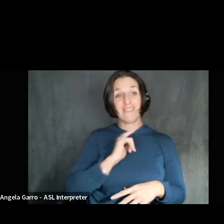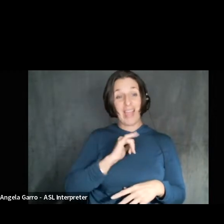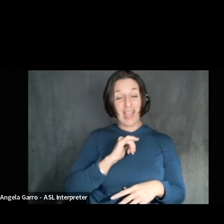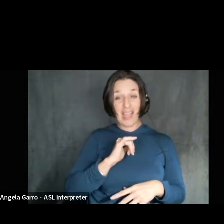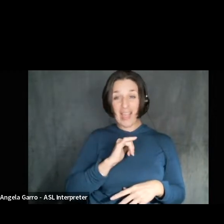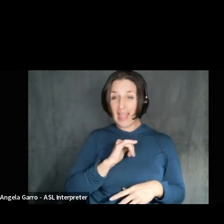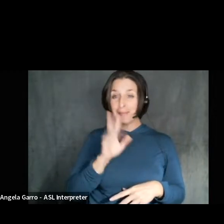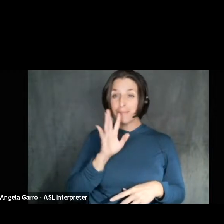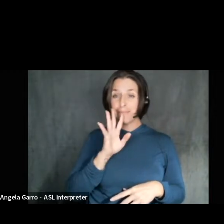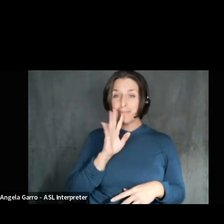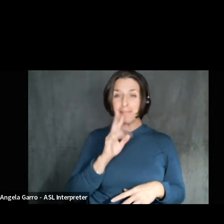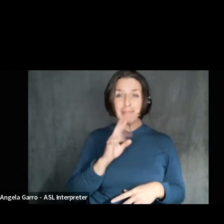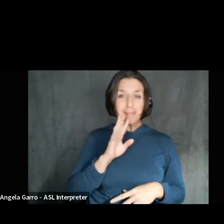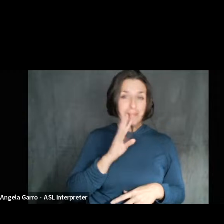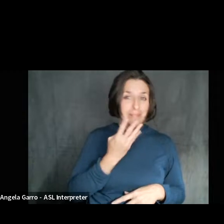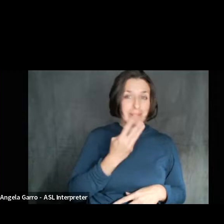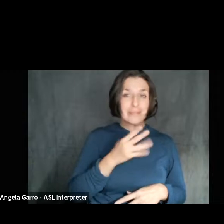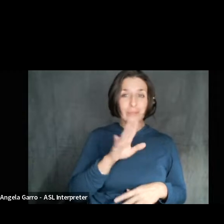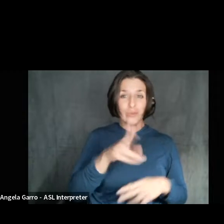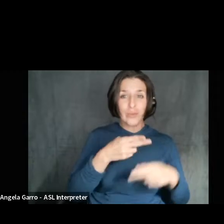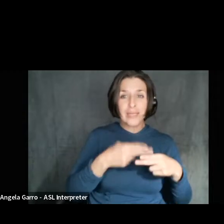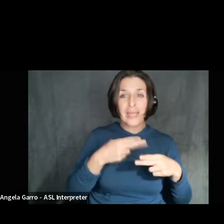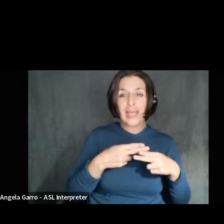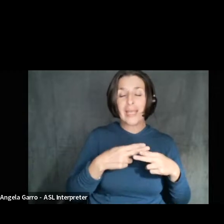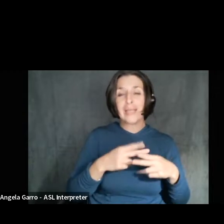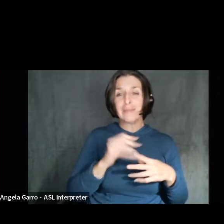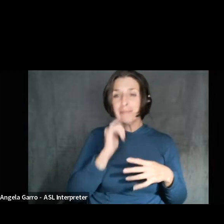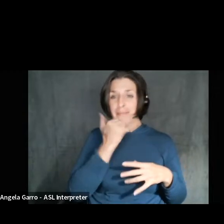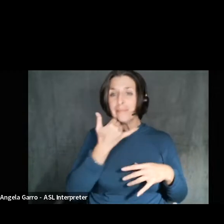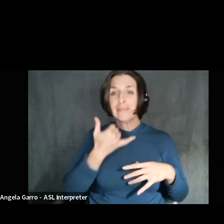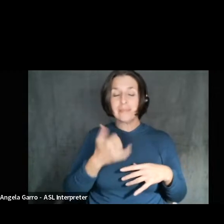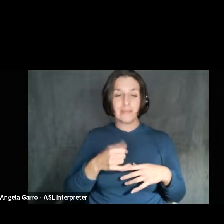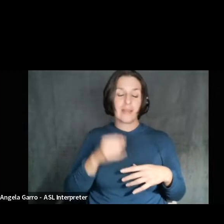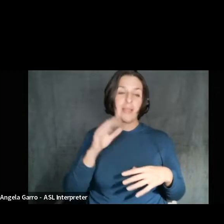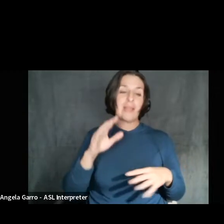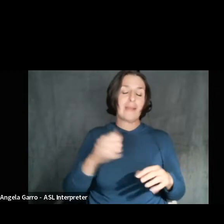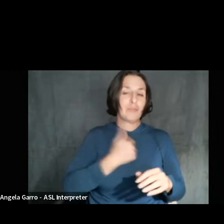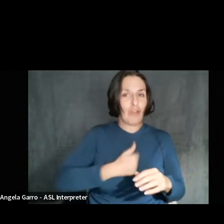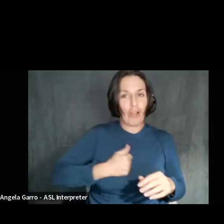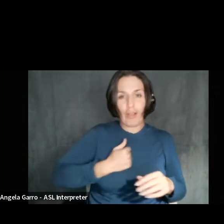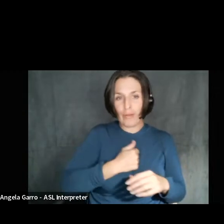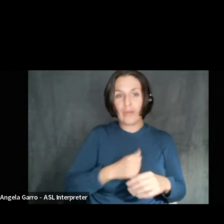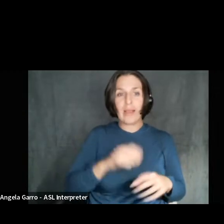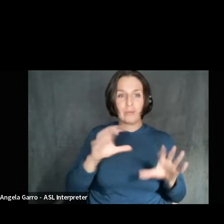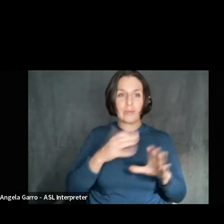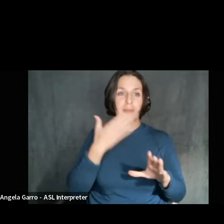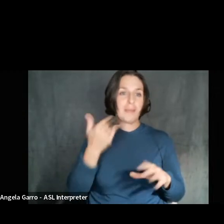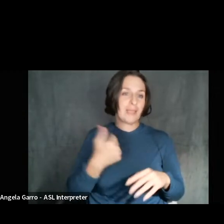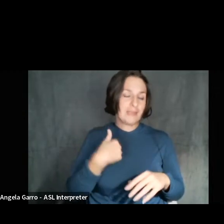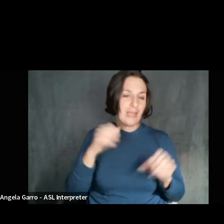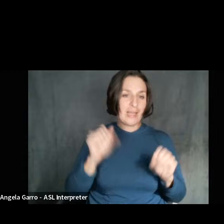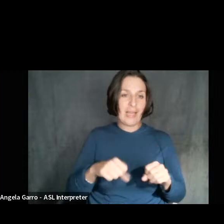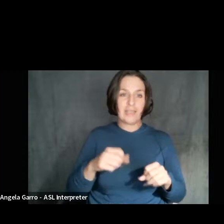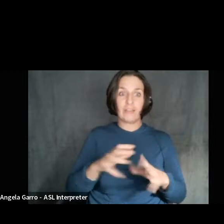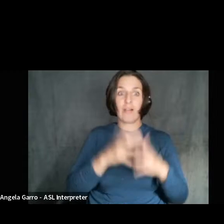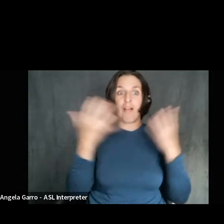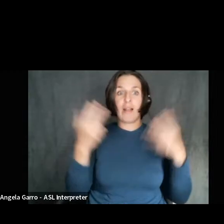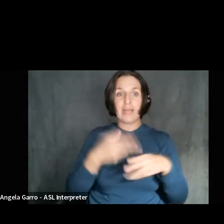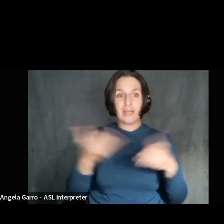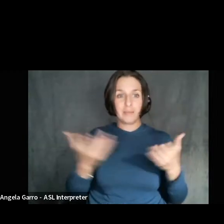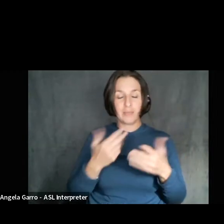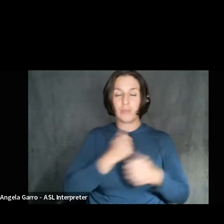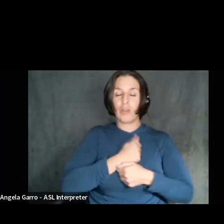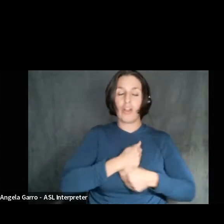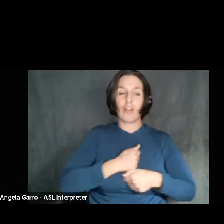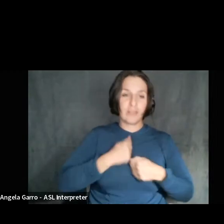mispronounce your name, I am so sorry. I'm going to do the best I can. There are a lot of names here, so I'm so sorry. So if you hear your